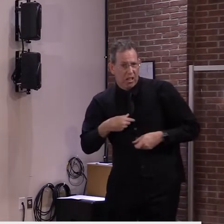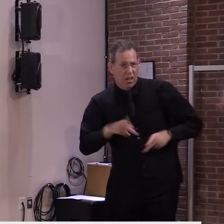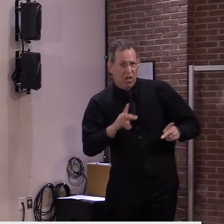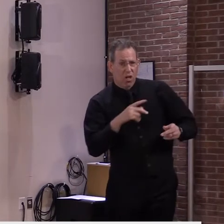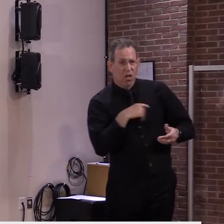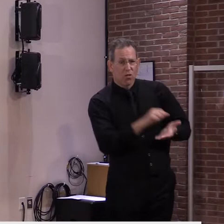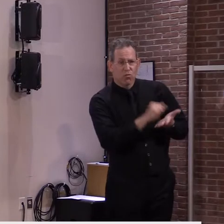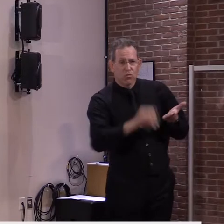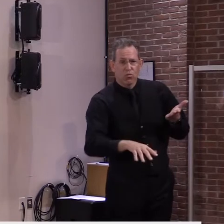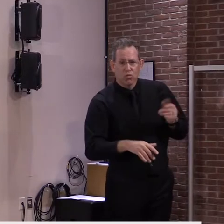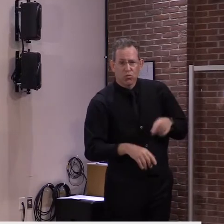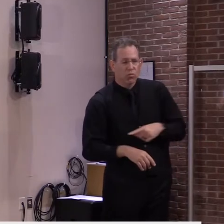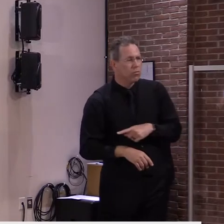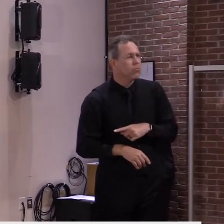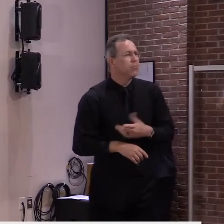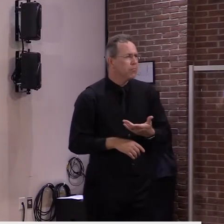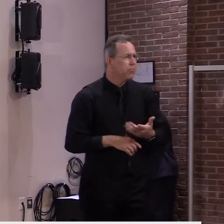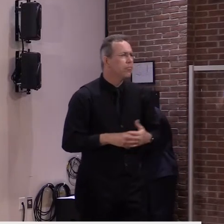prerogative.